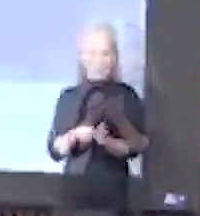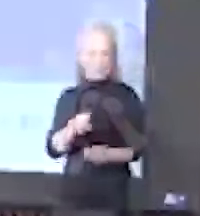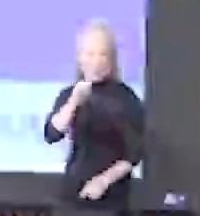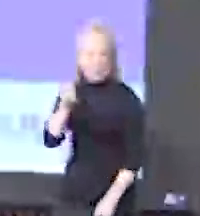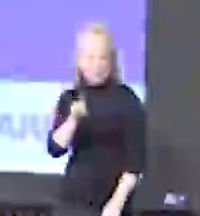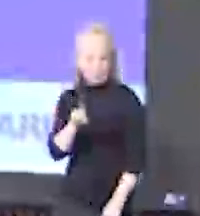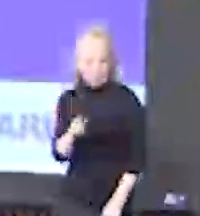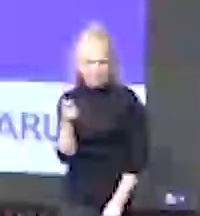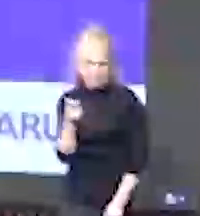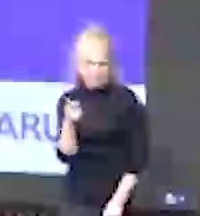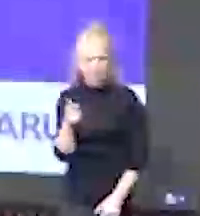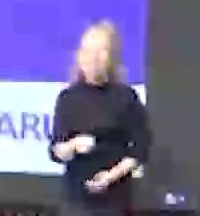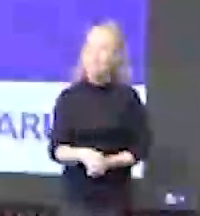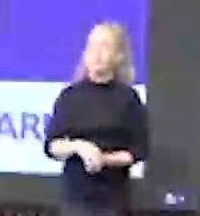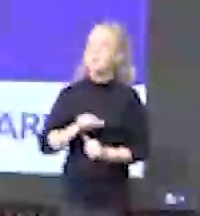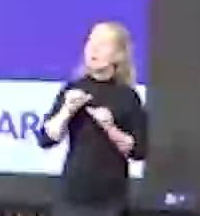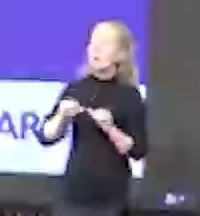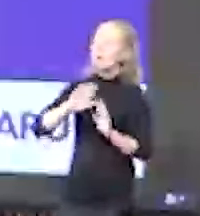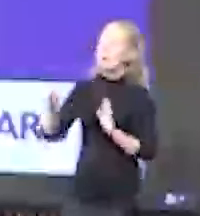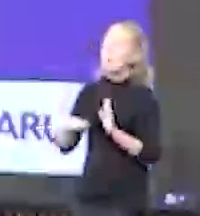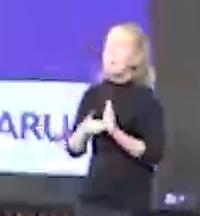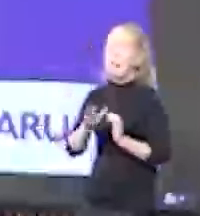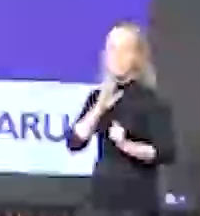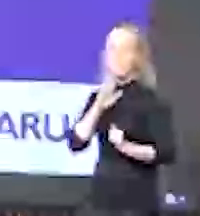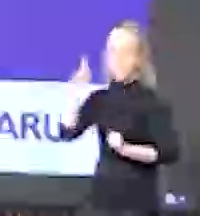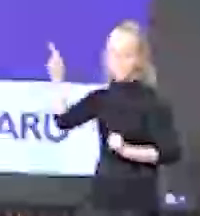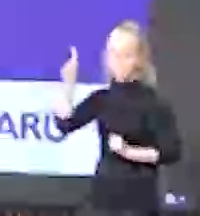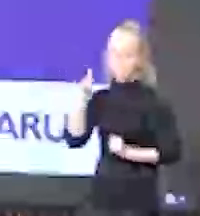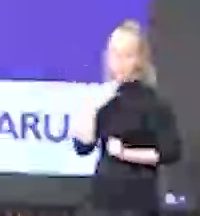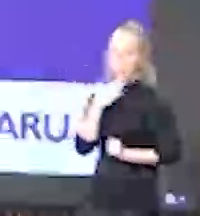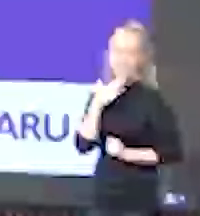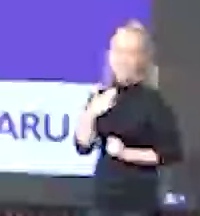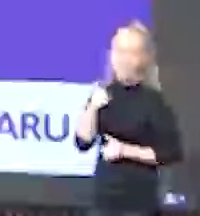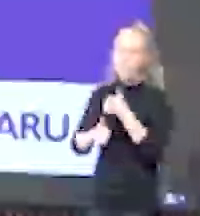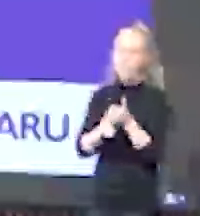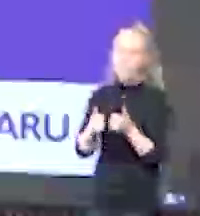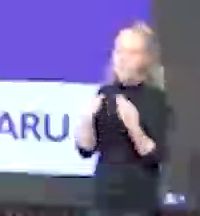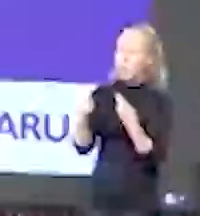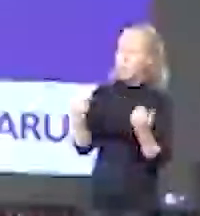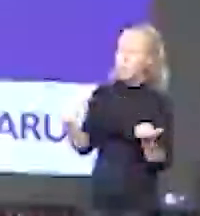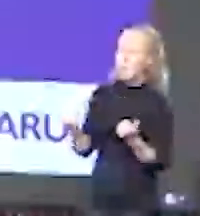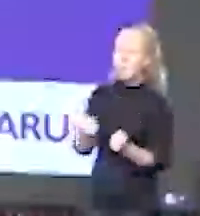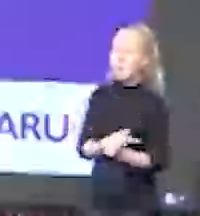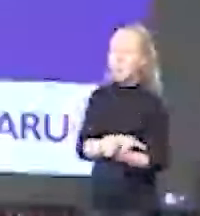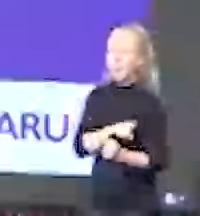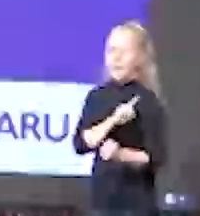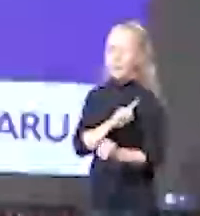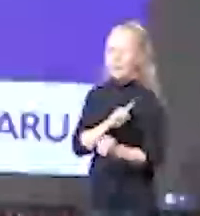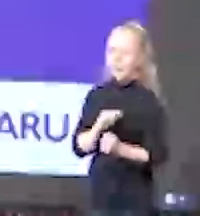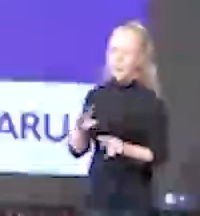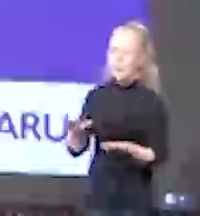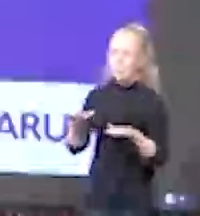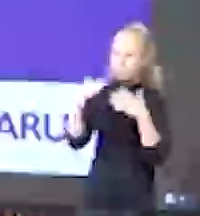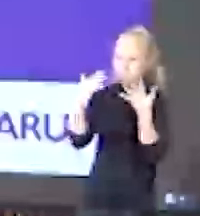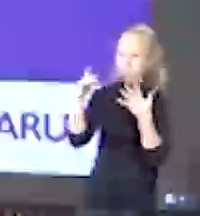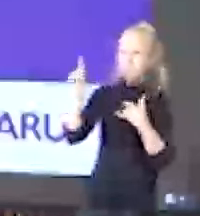You've made it through to the last session of the day, so thank you and congratulations for that. I hope your energy levels are sufficient enough for you to stick with us for the